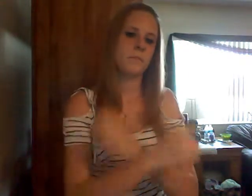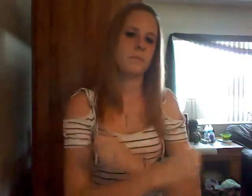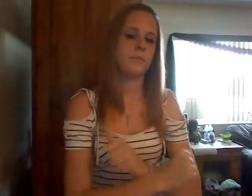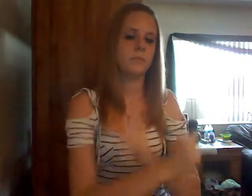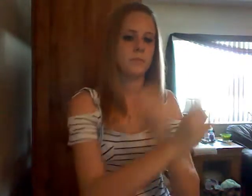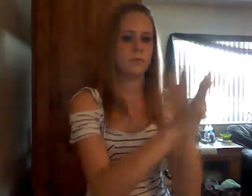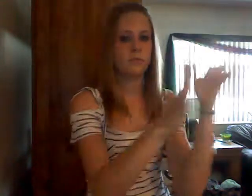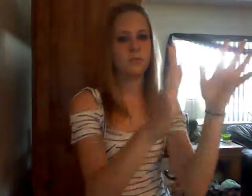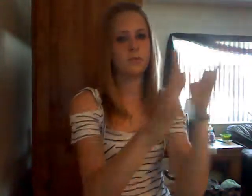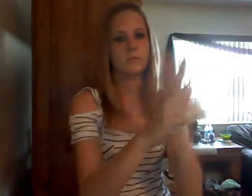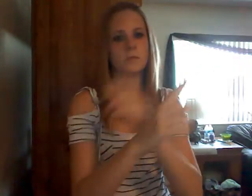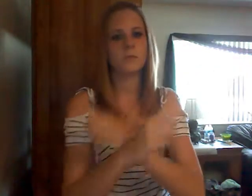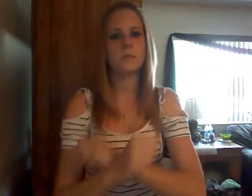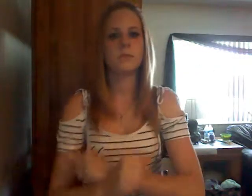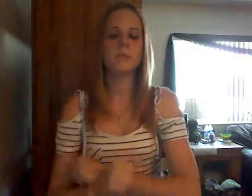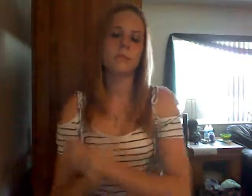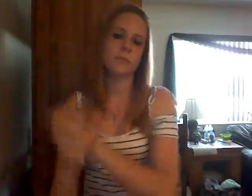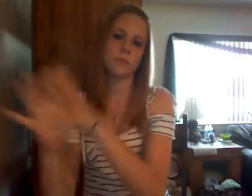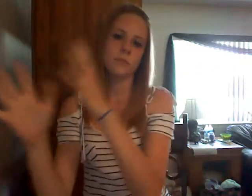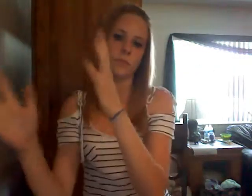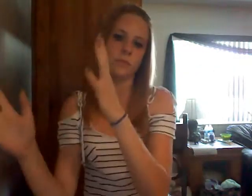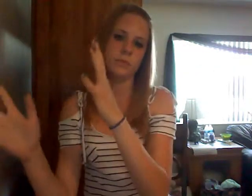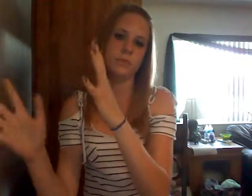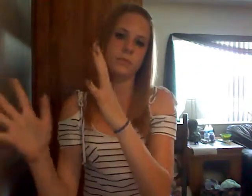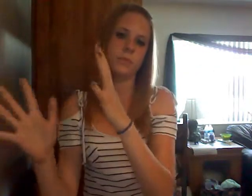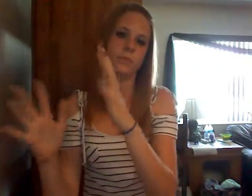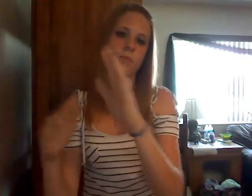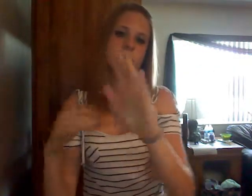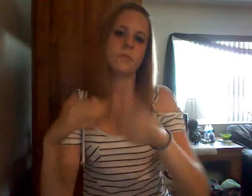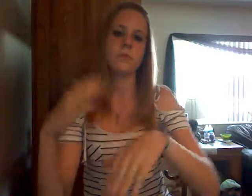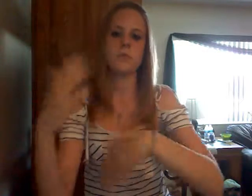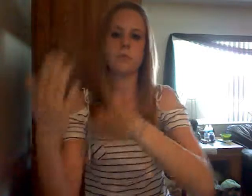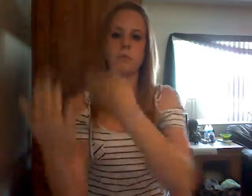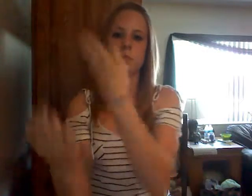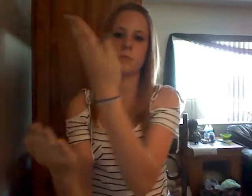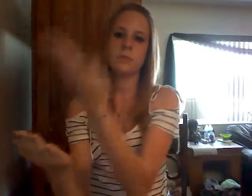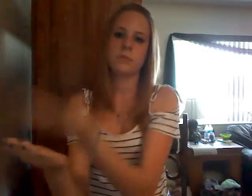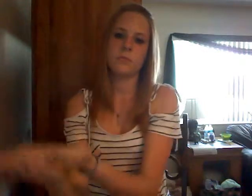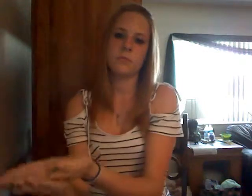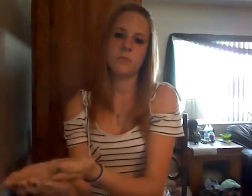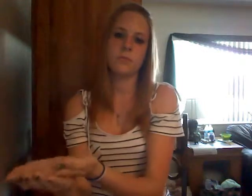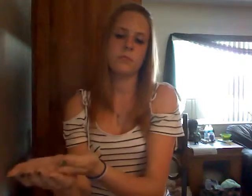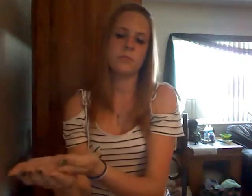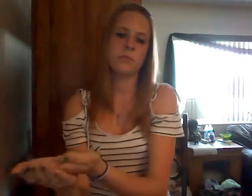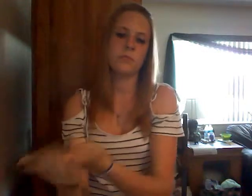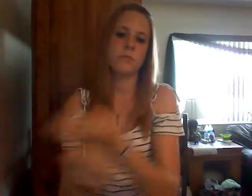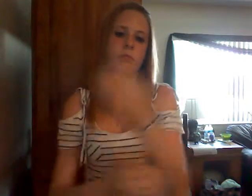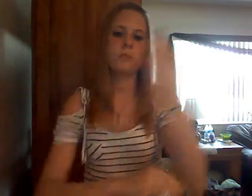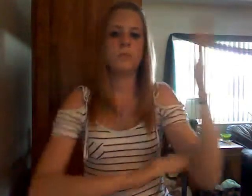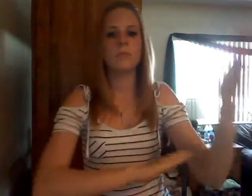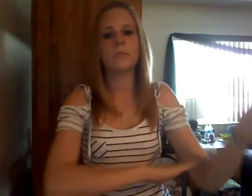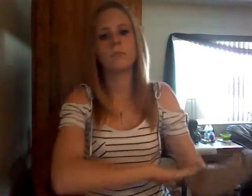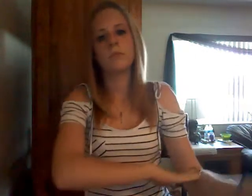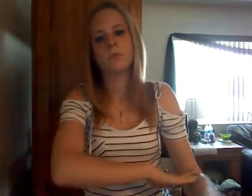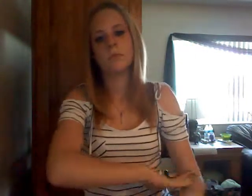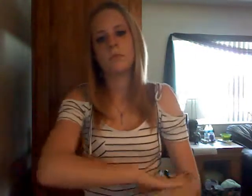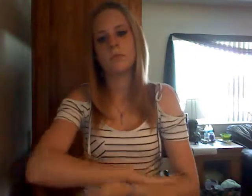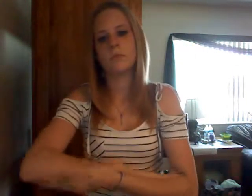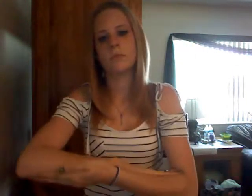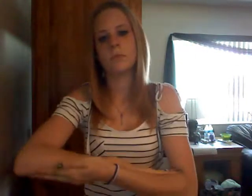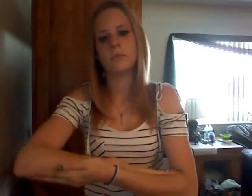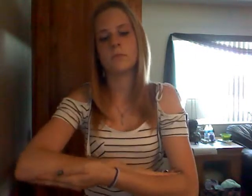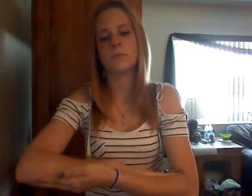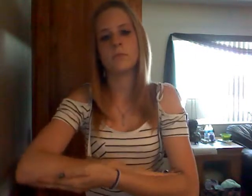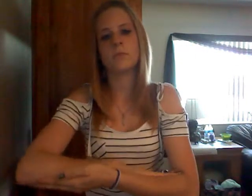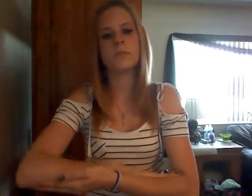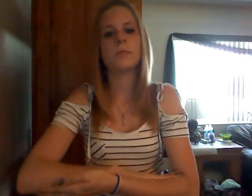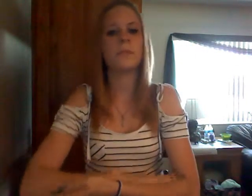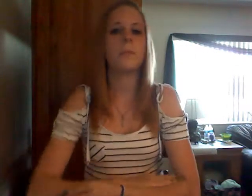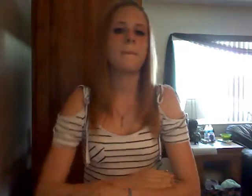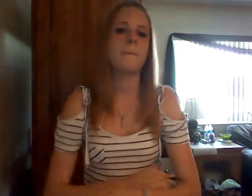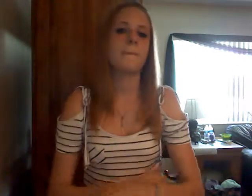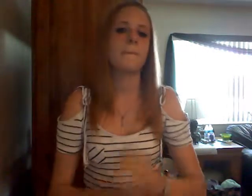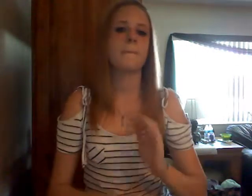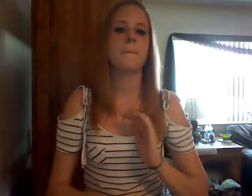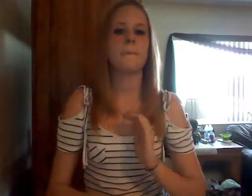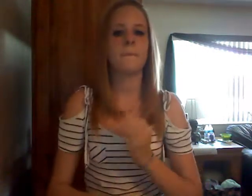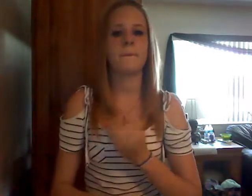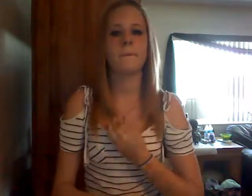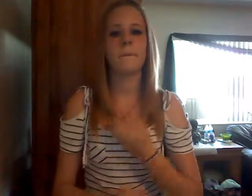dawn's light, In the dawn's light, that